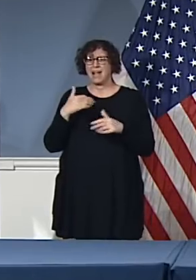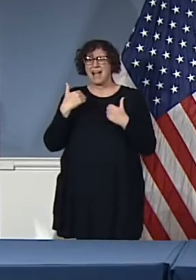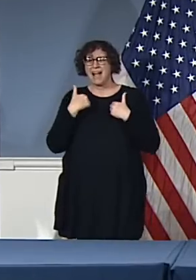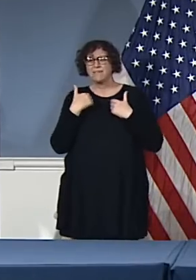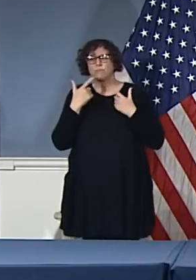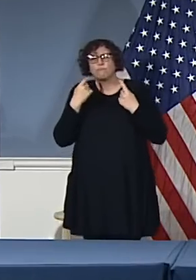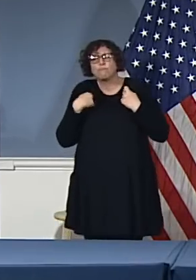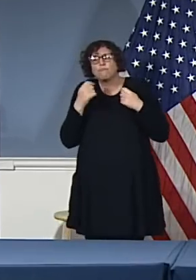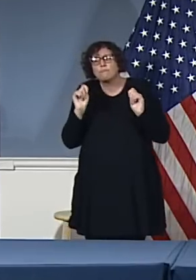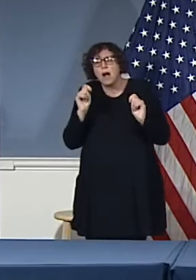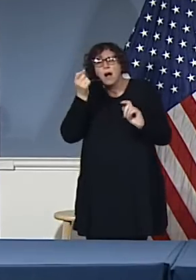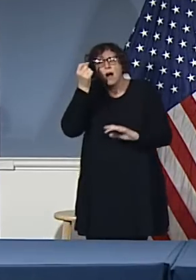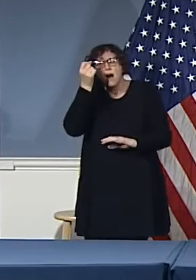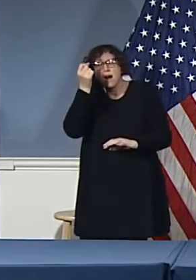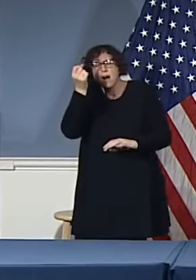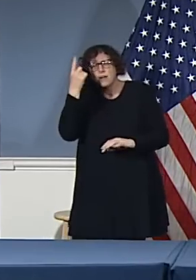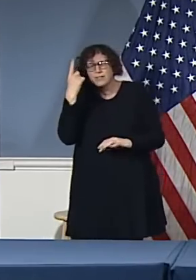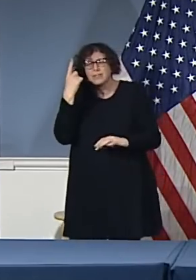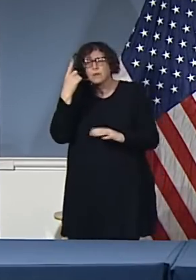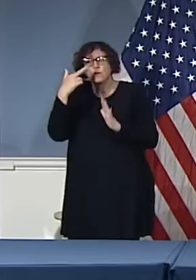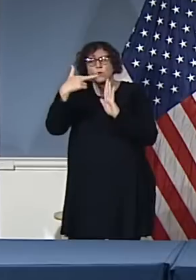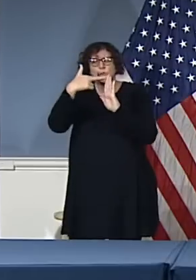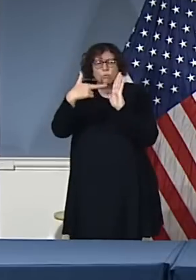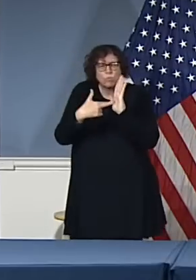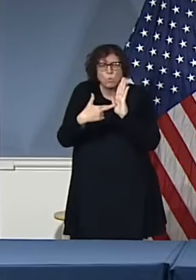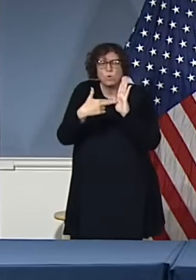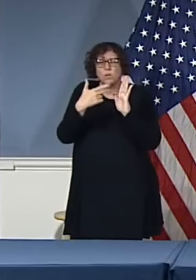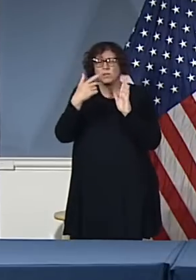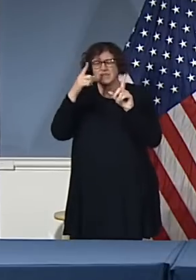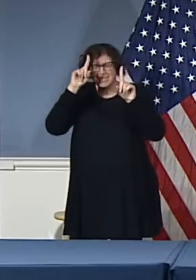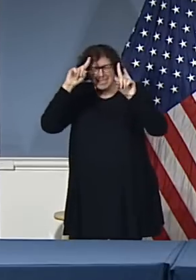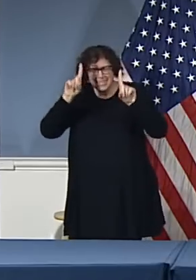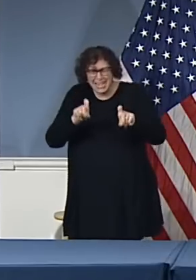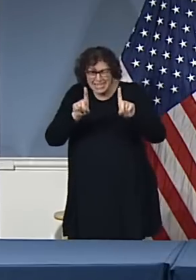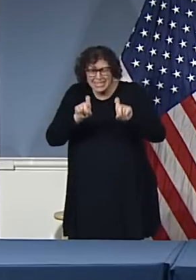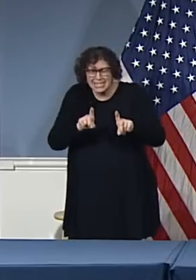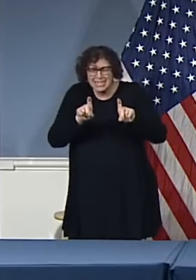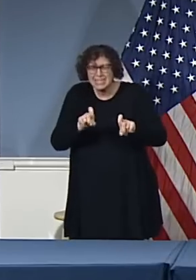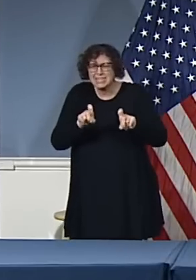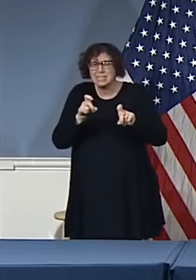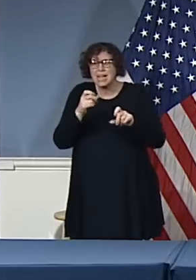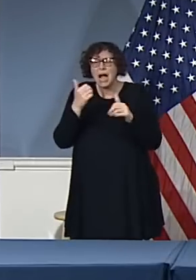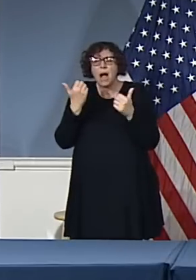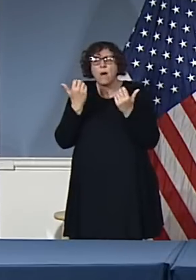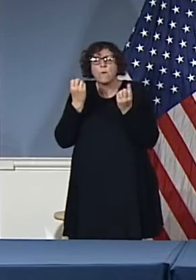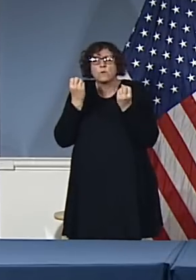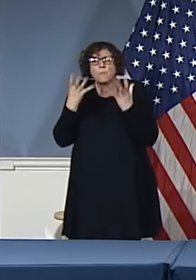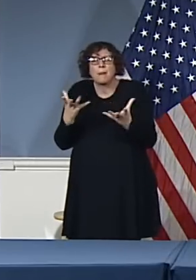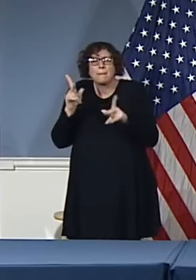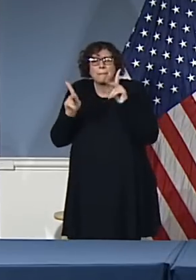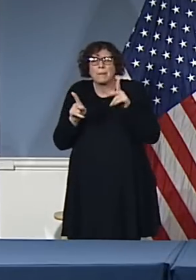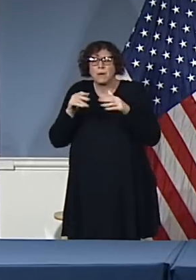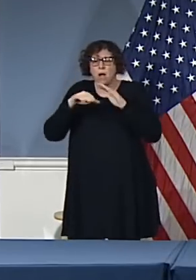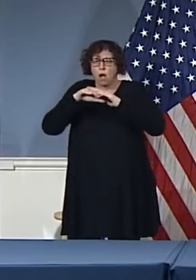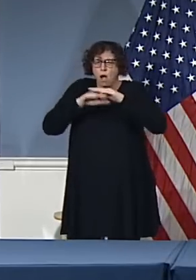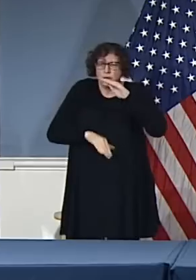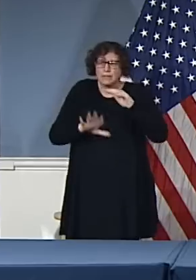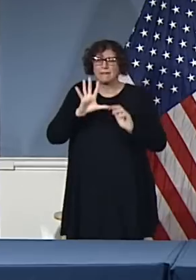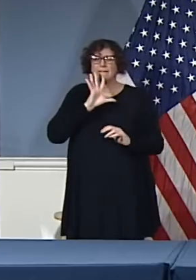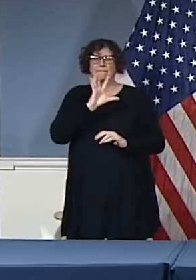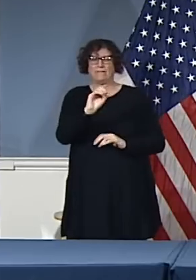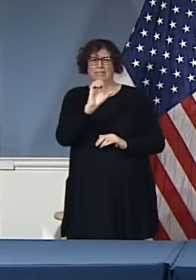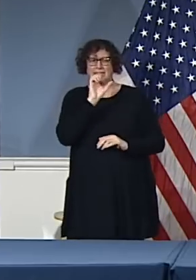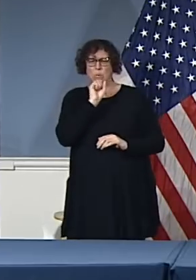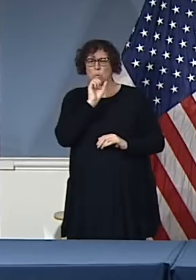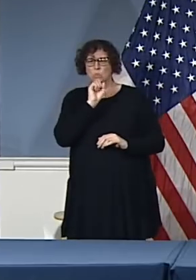getting tested, how so many people under 50 would have even been tested at this point, because I